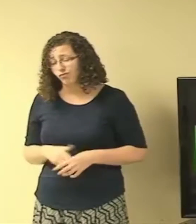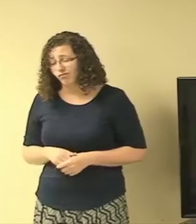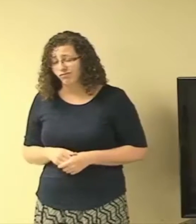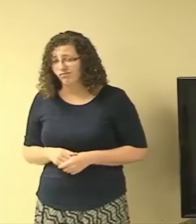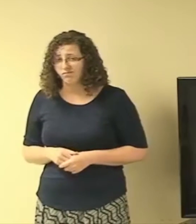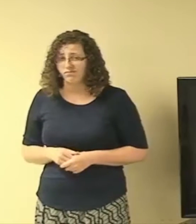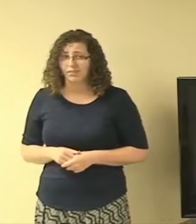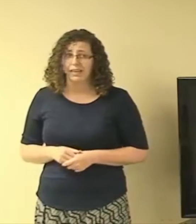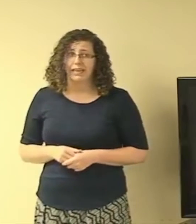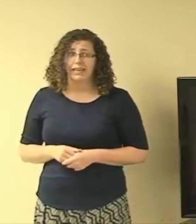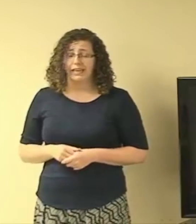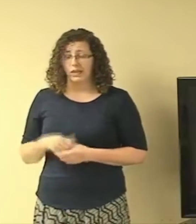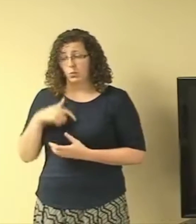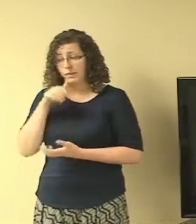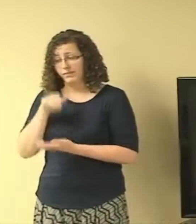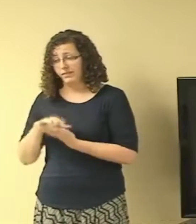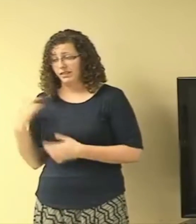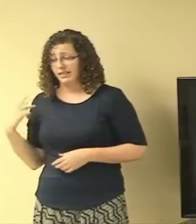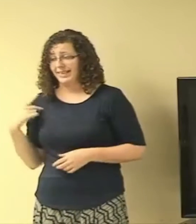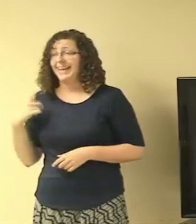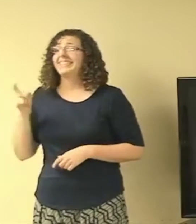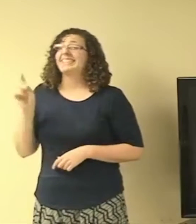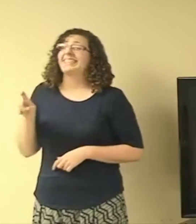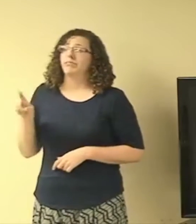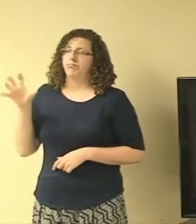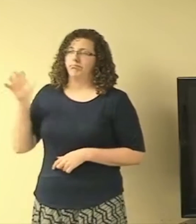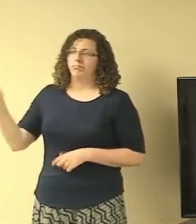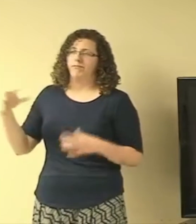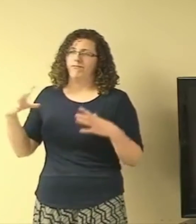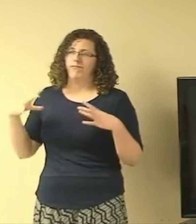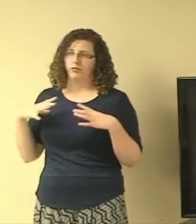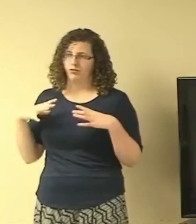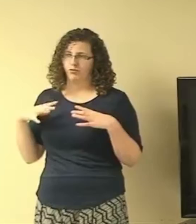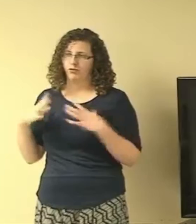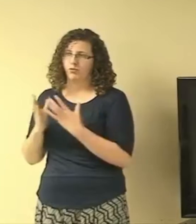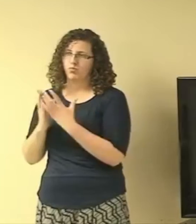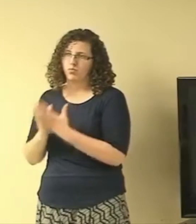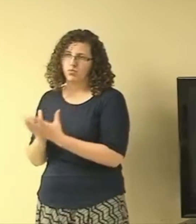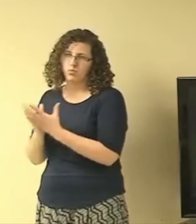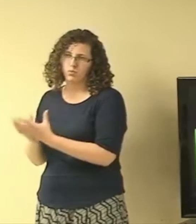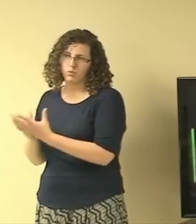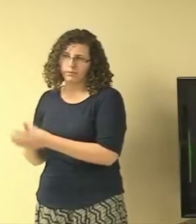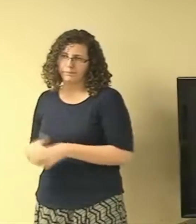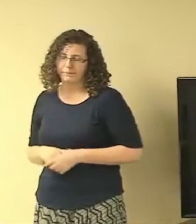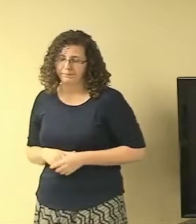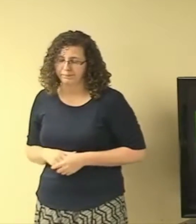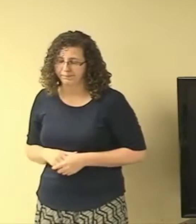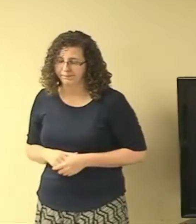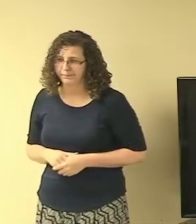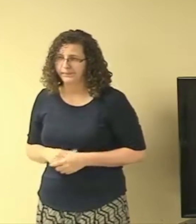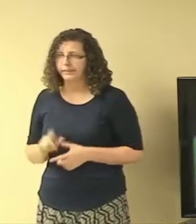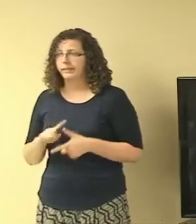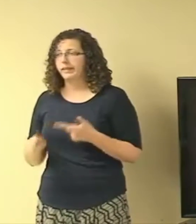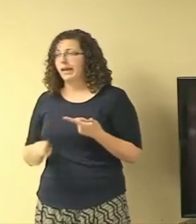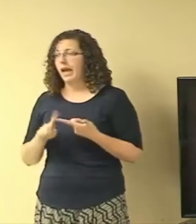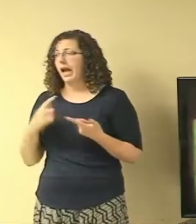we needed to go on a cruise. I needed a new